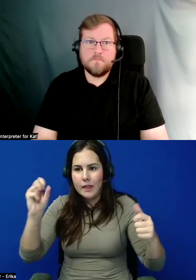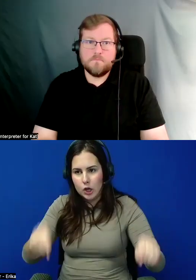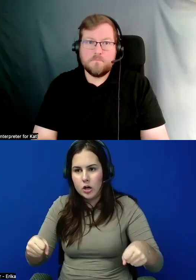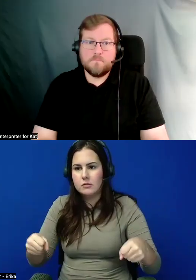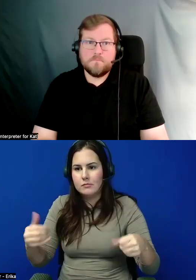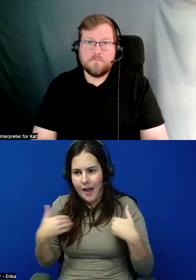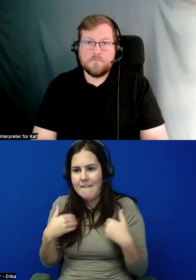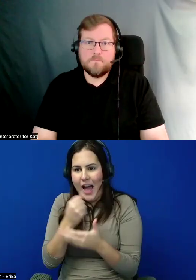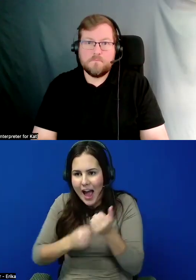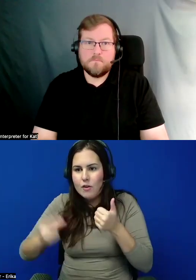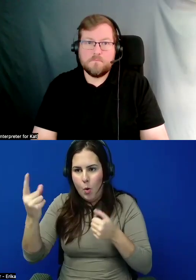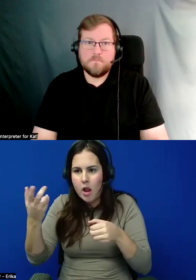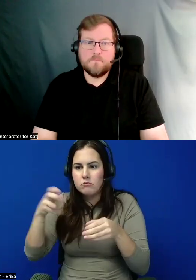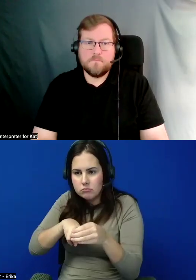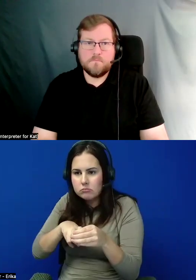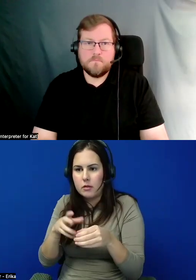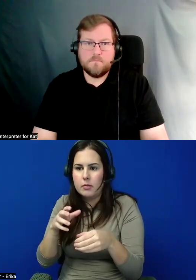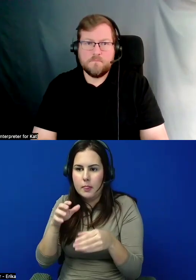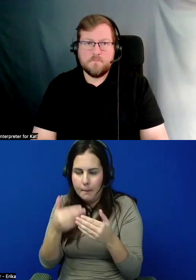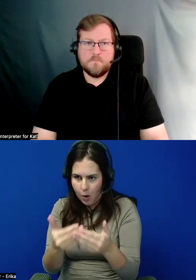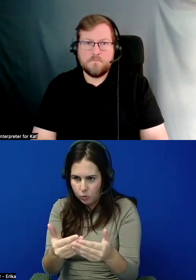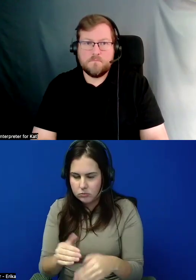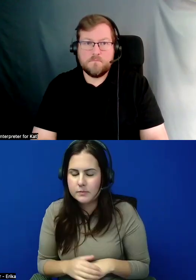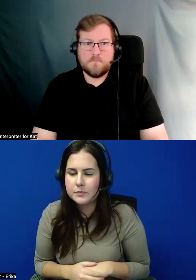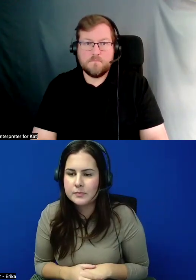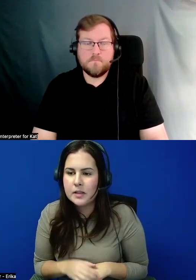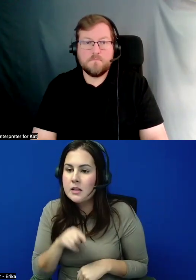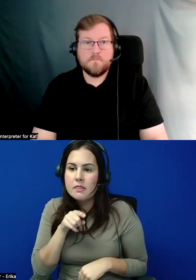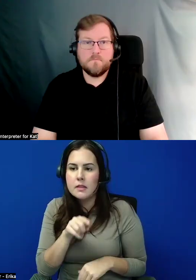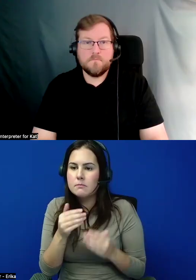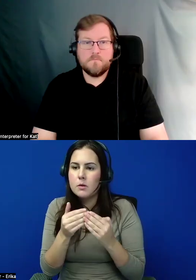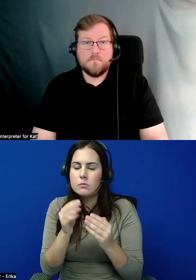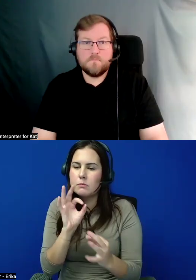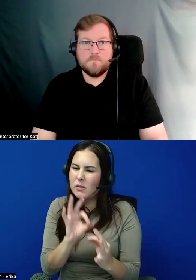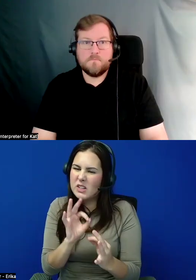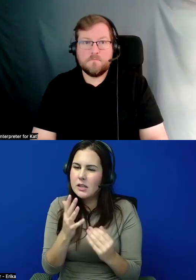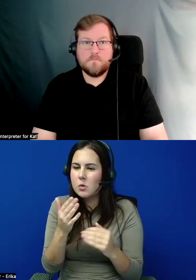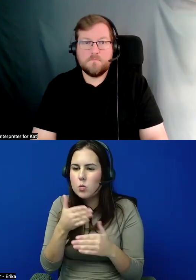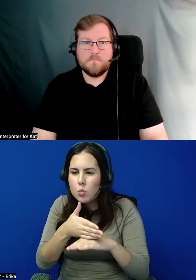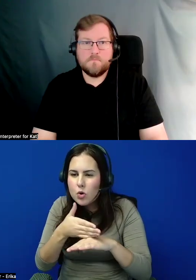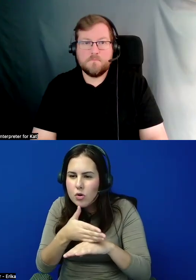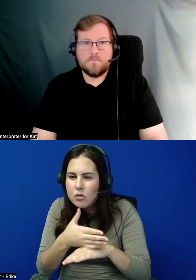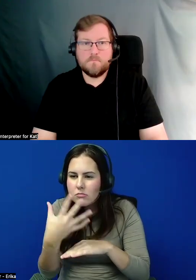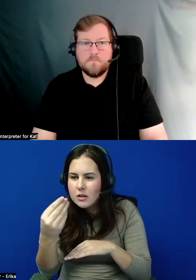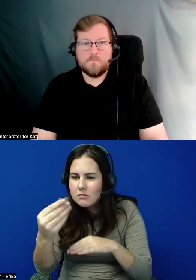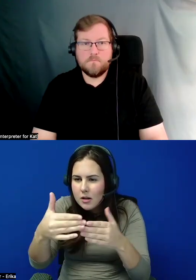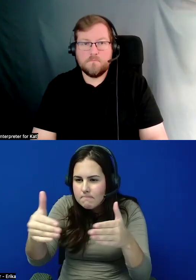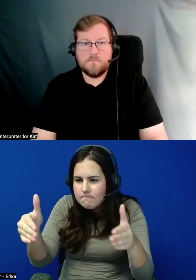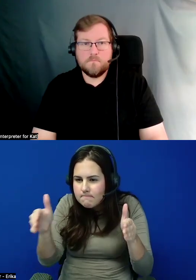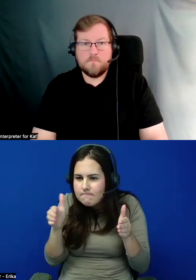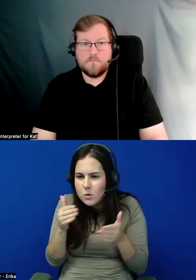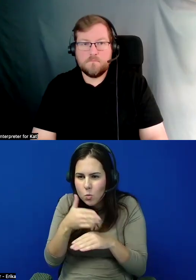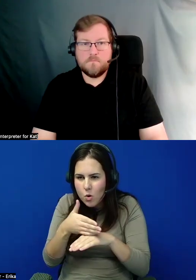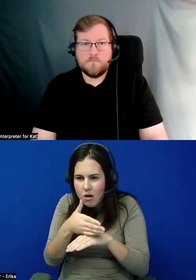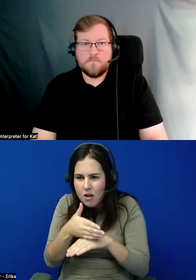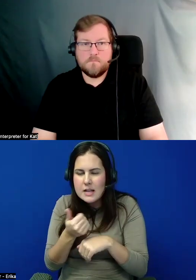And this boat was kind of a good compromise. It was wooden on the outside, so it was kind of pretty. It had been a little neglected,